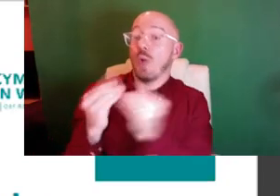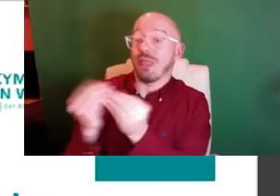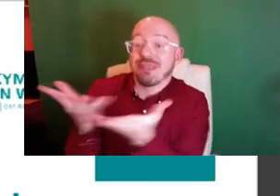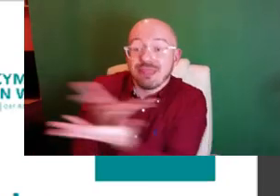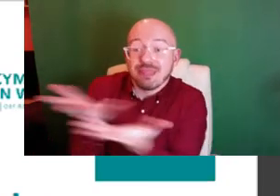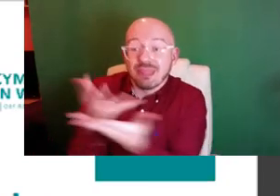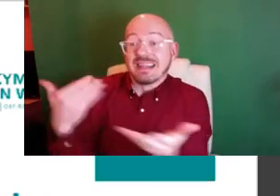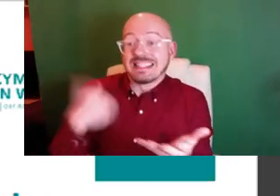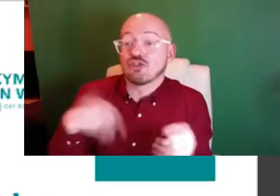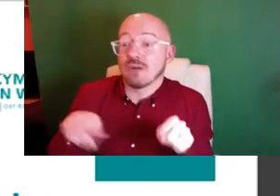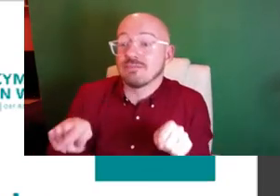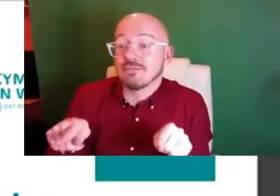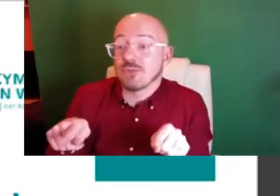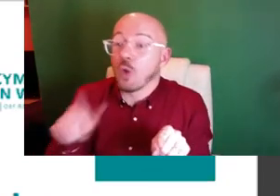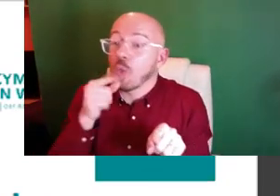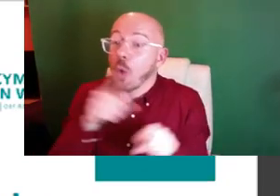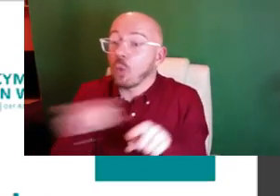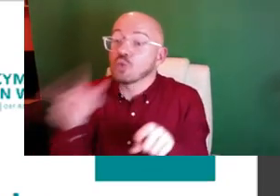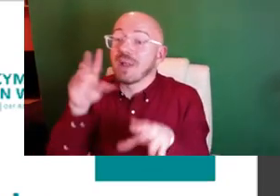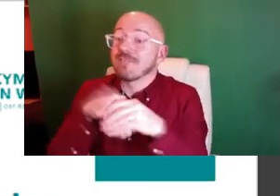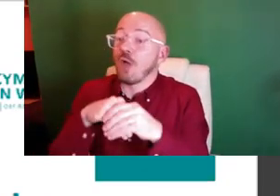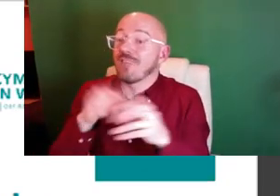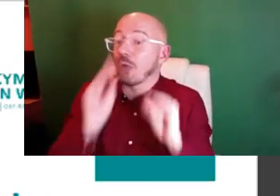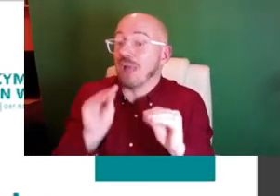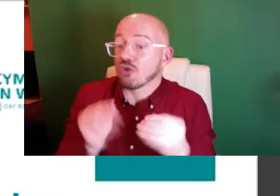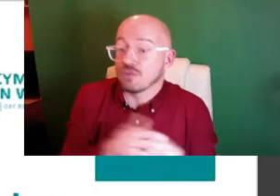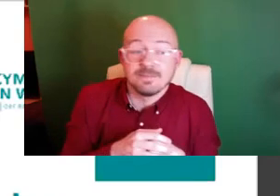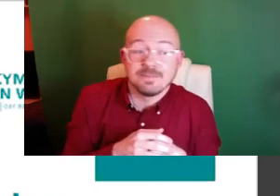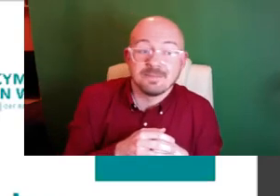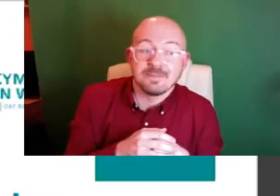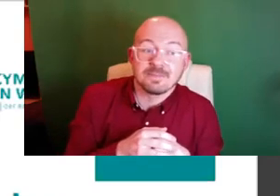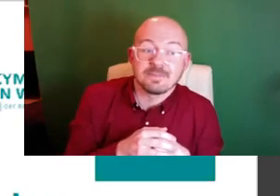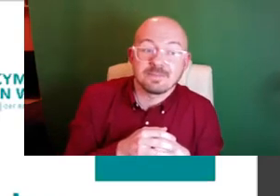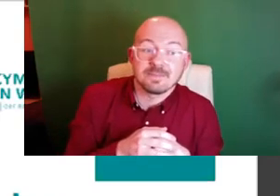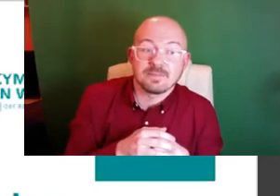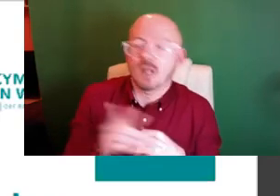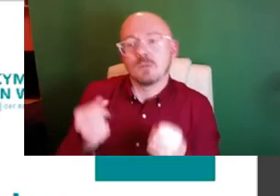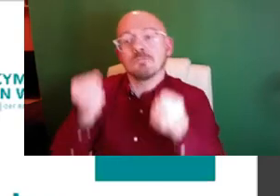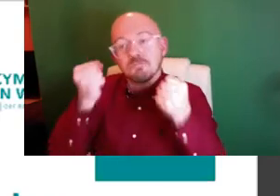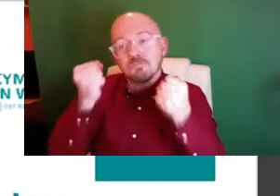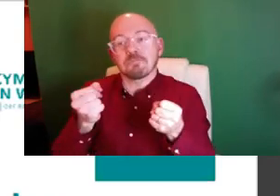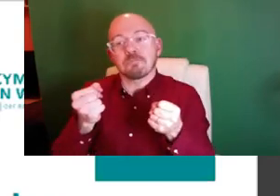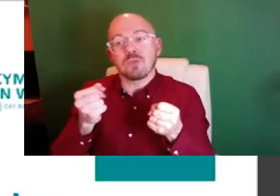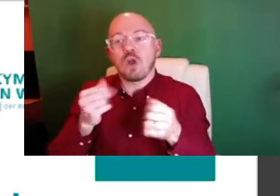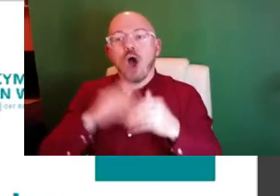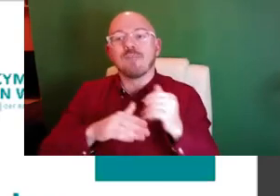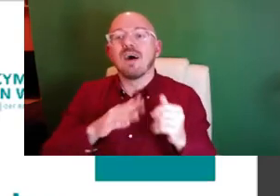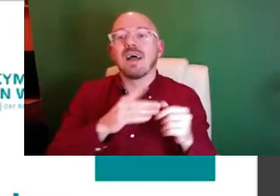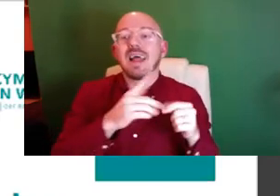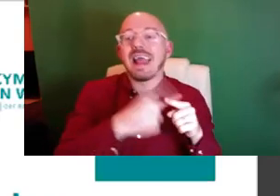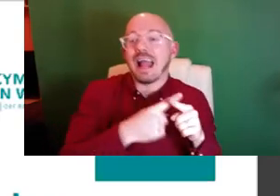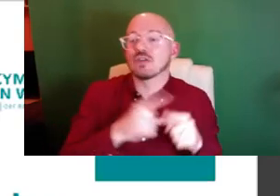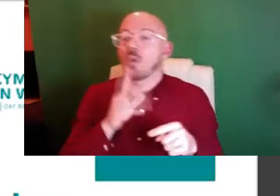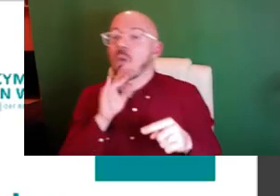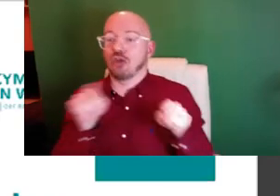refer to this as a co-constructed curriculum, where they embed both English and Welsh